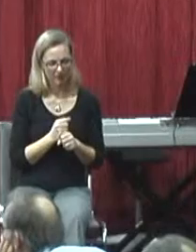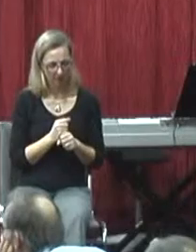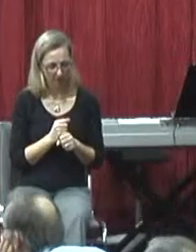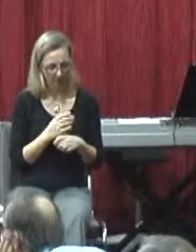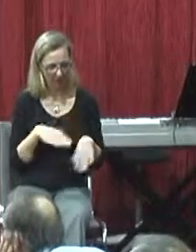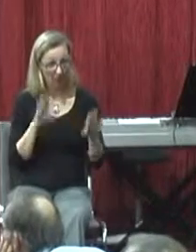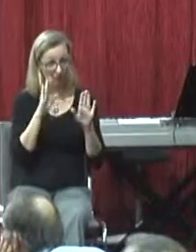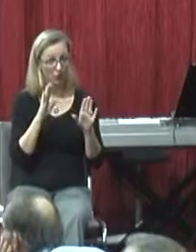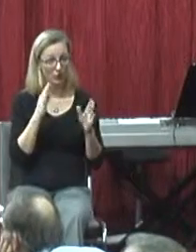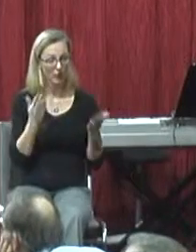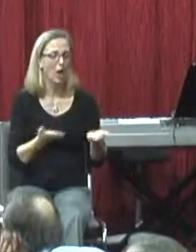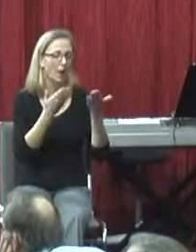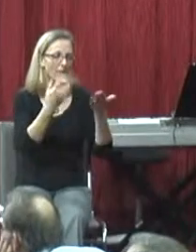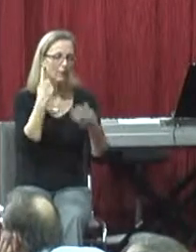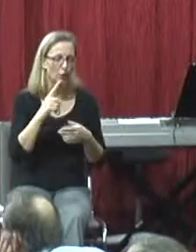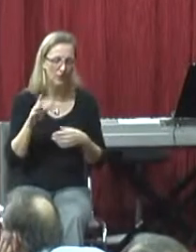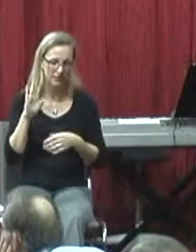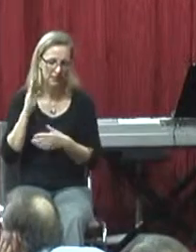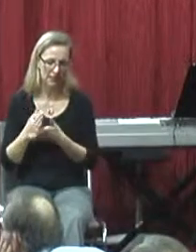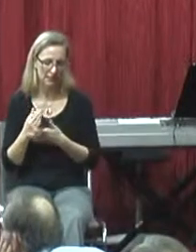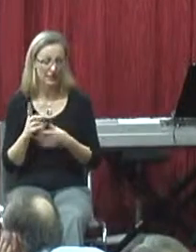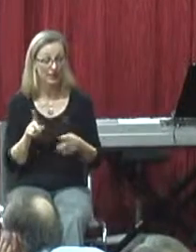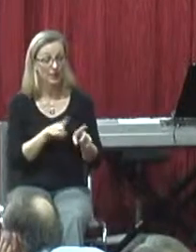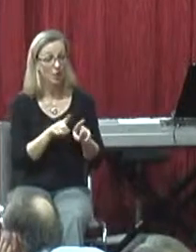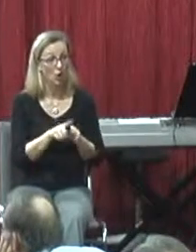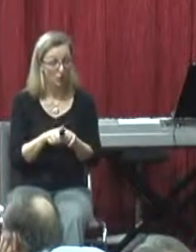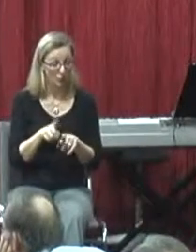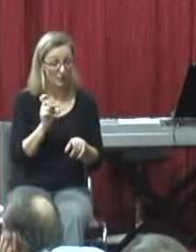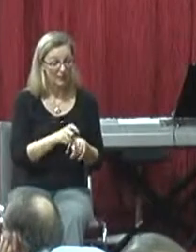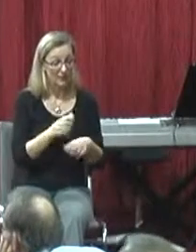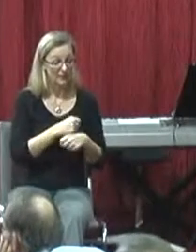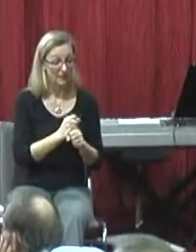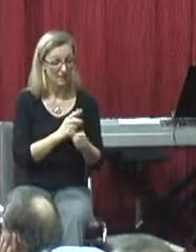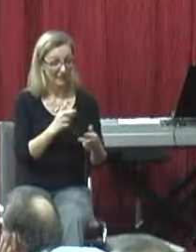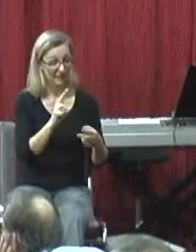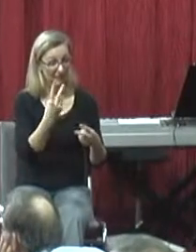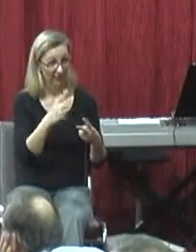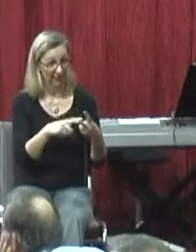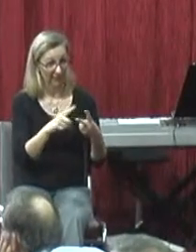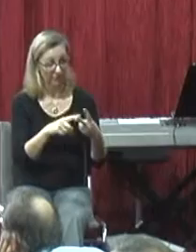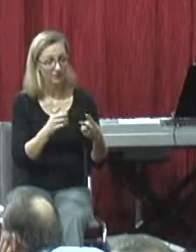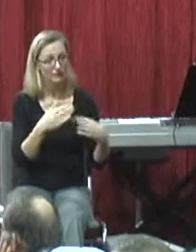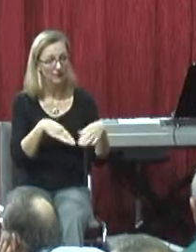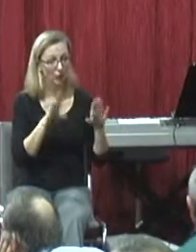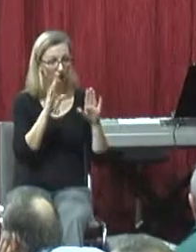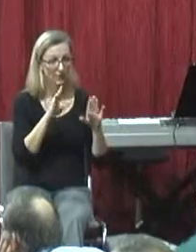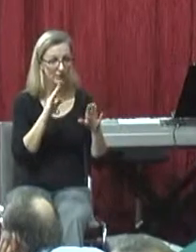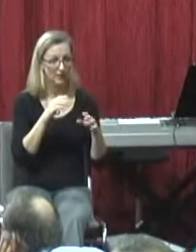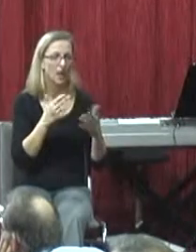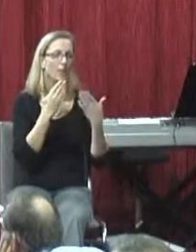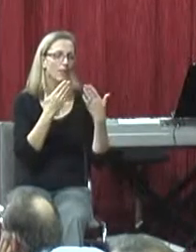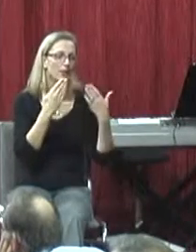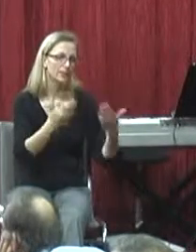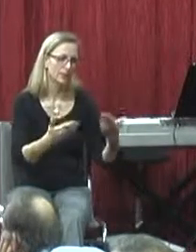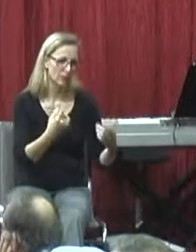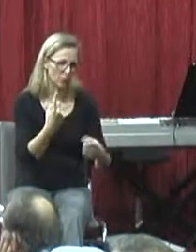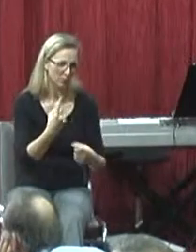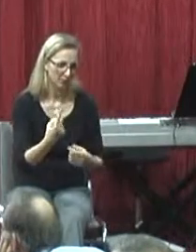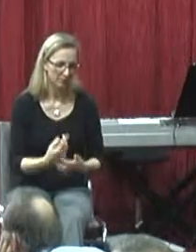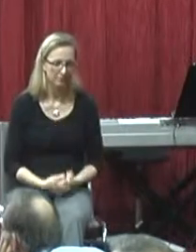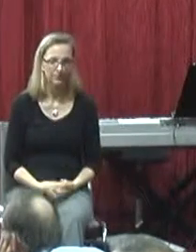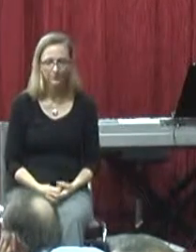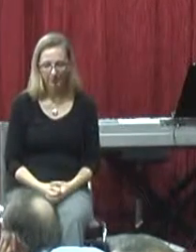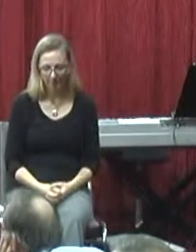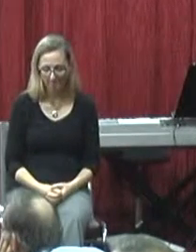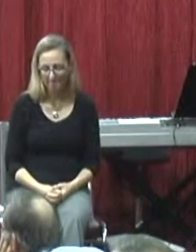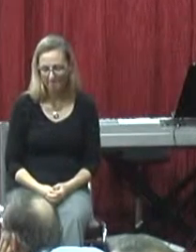a thanksgiving sacrifice. And he purposed to make that sacrifice before he went to Bethel, just when